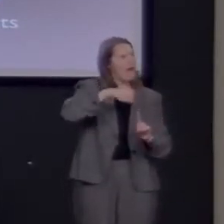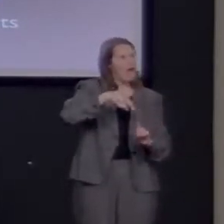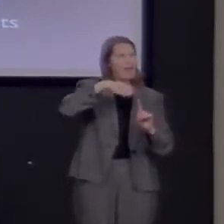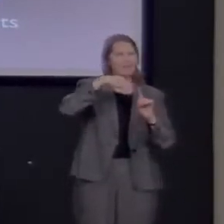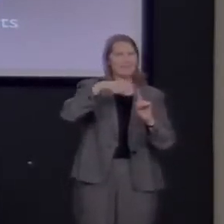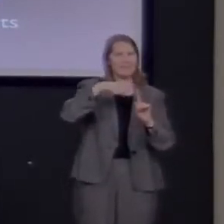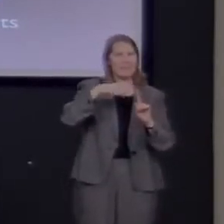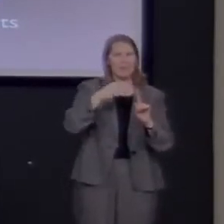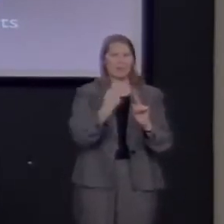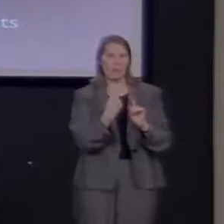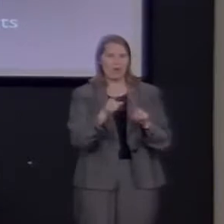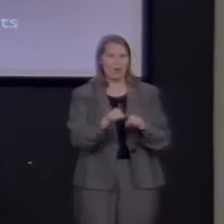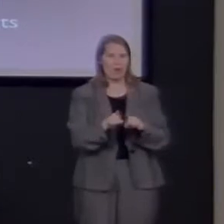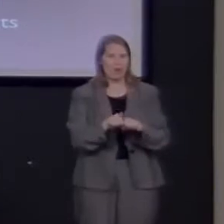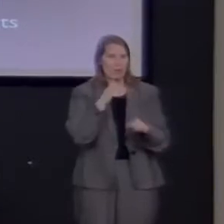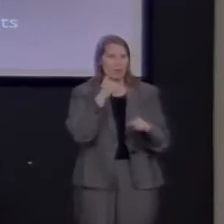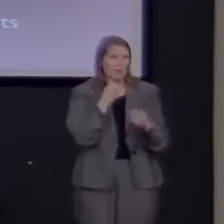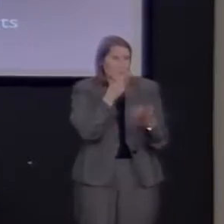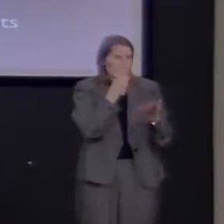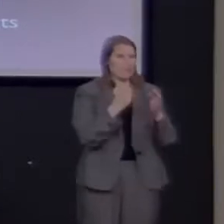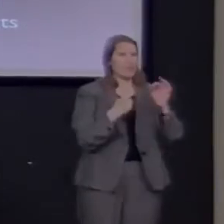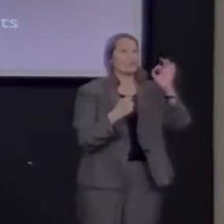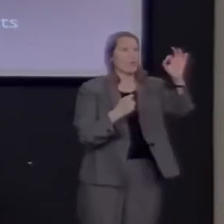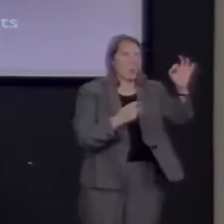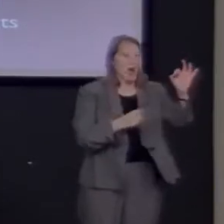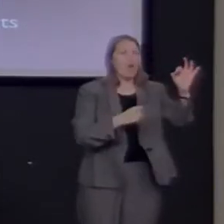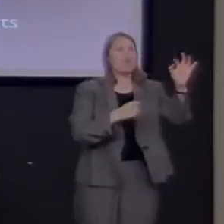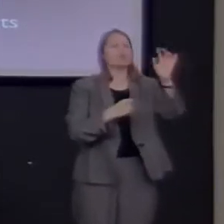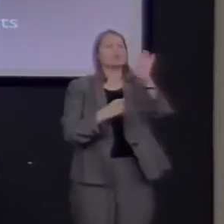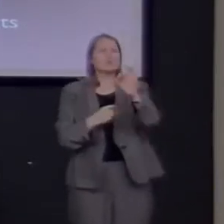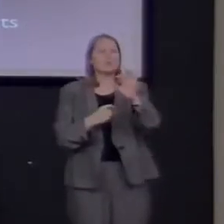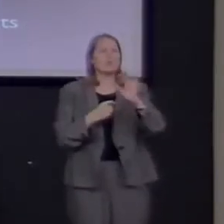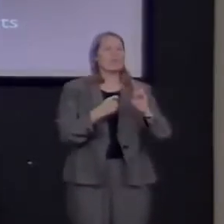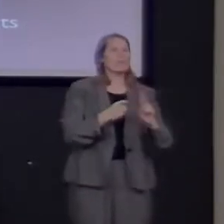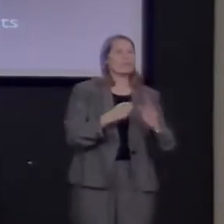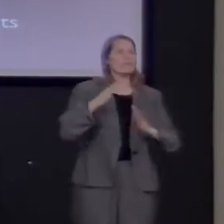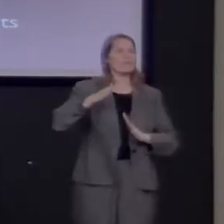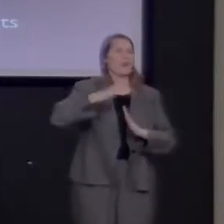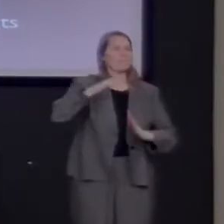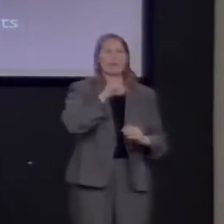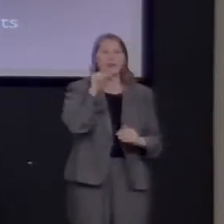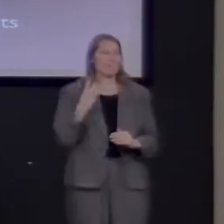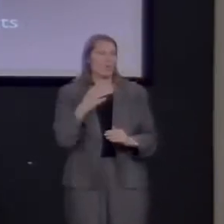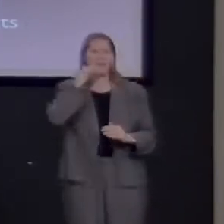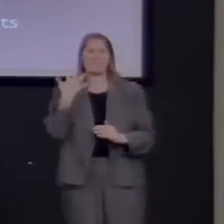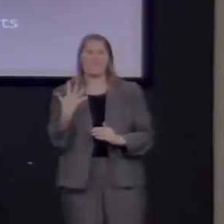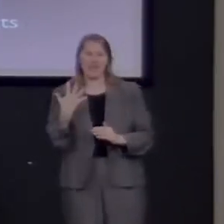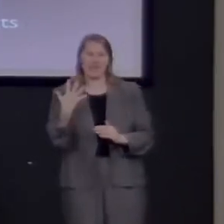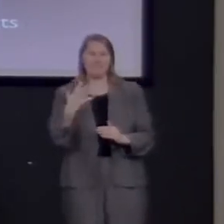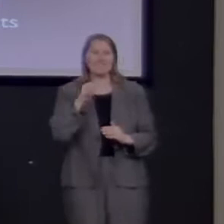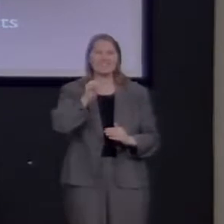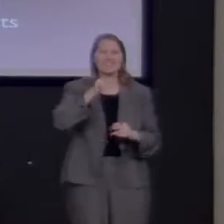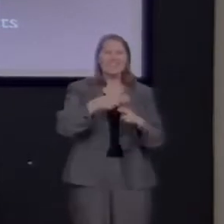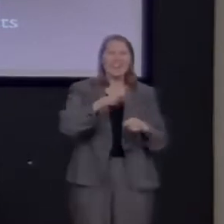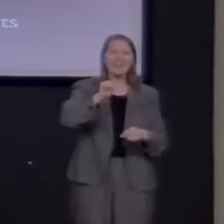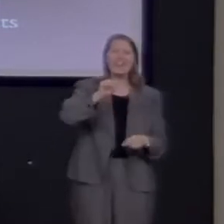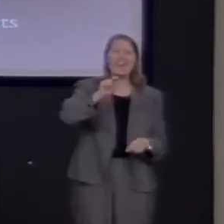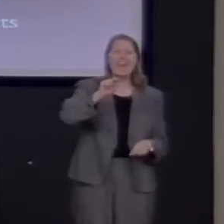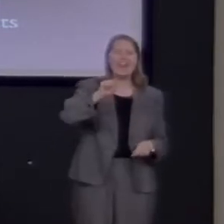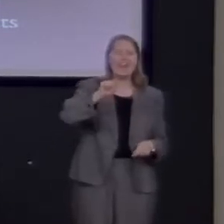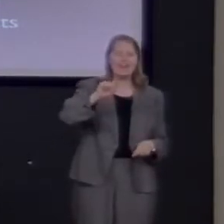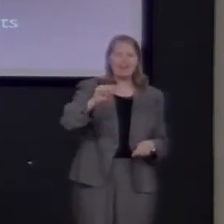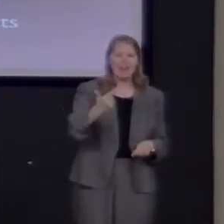representation for 1, and also slightly the representation for 4 and 5. So it's an analog tuning, it's not a discrete